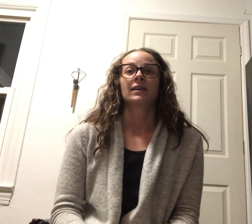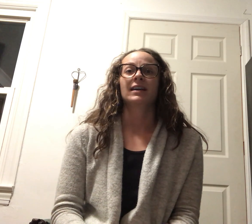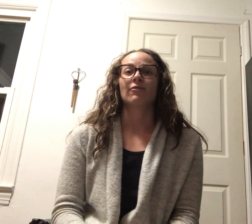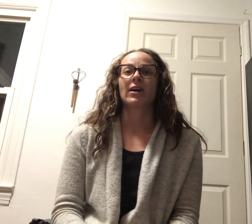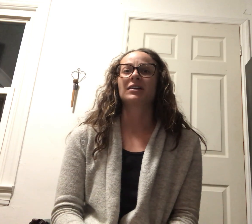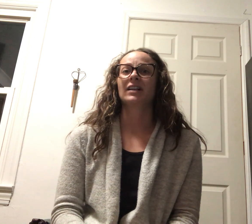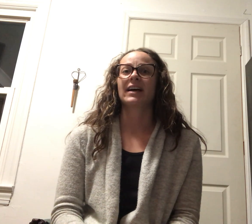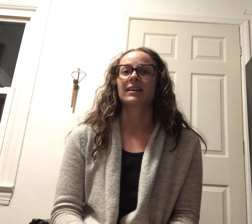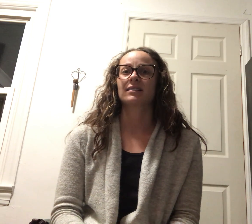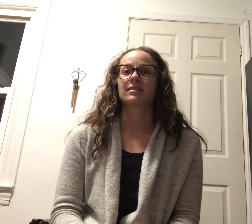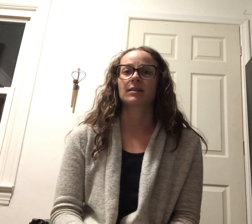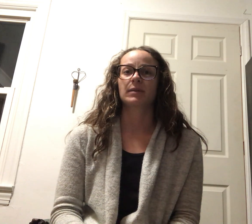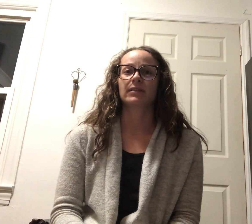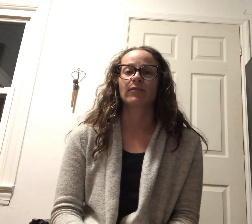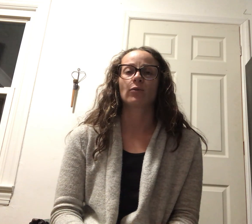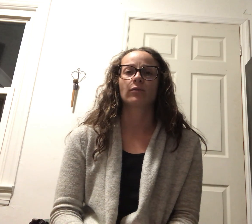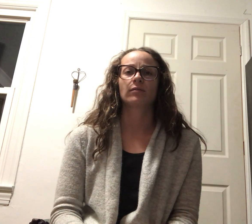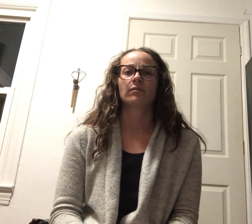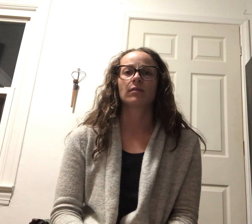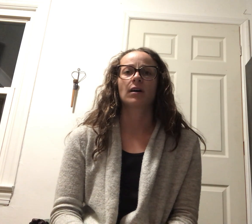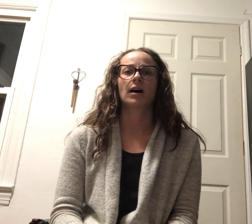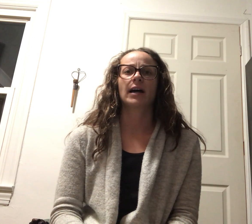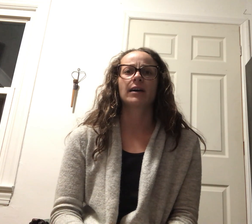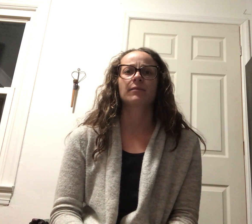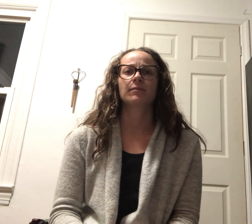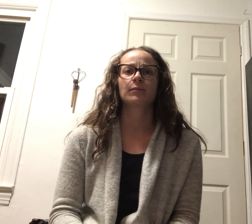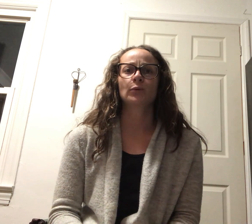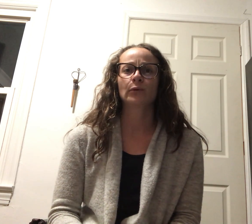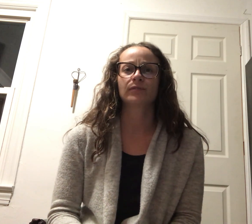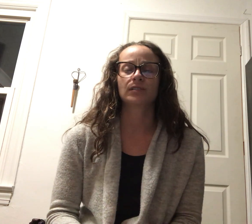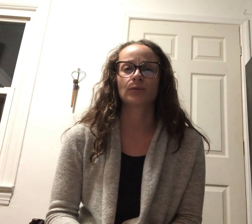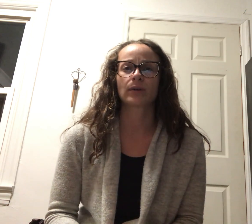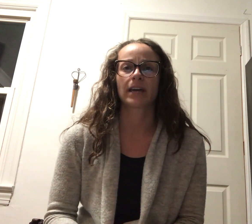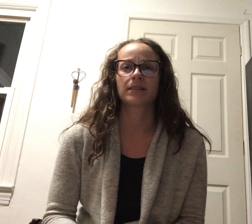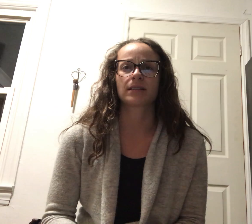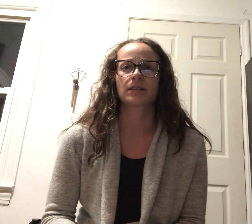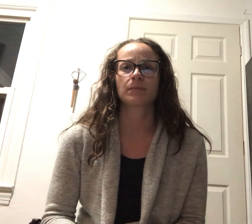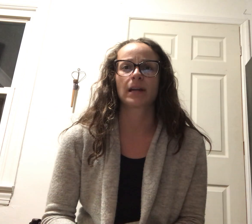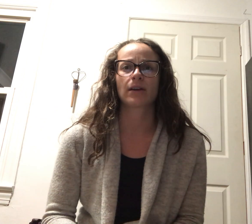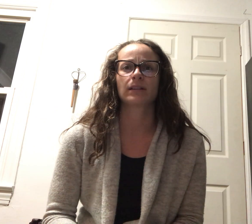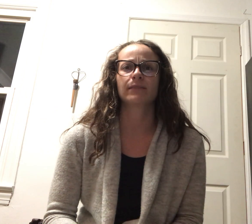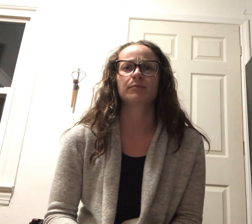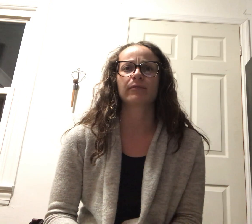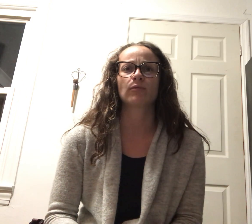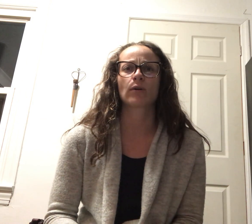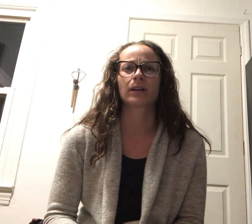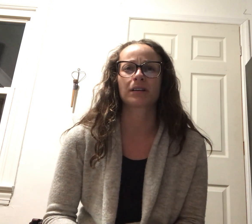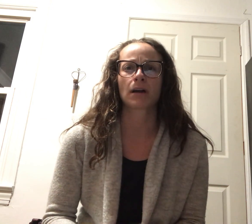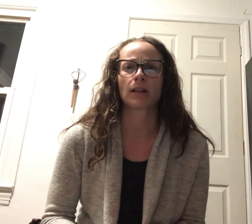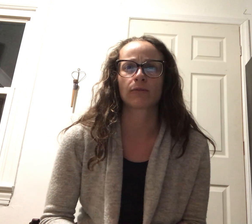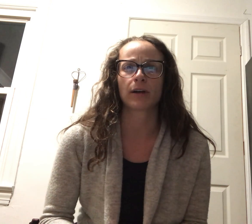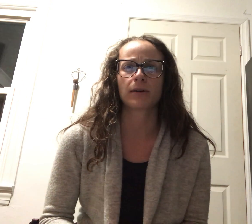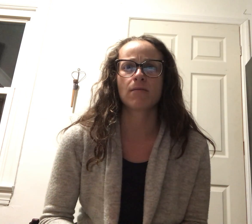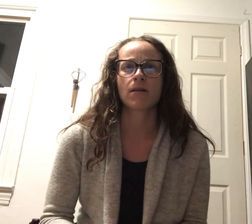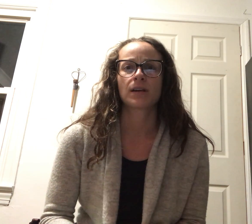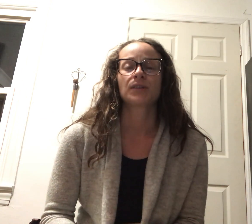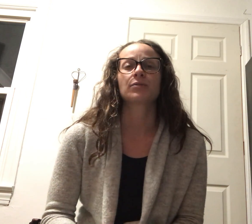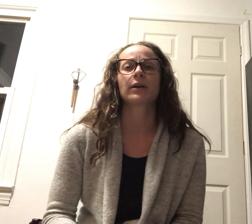Yeah, red clay can be difficult. I moved to Kansas, but I lived before in Colorado, so I know what